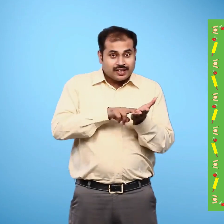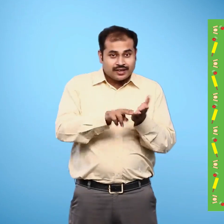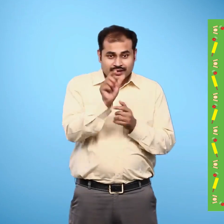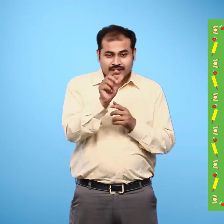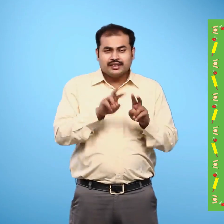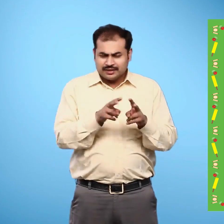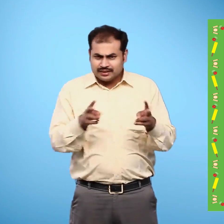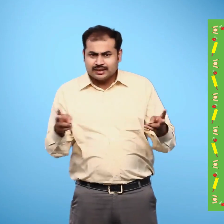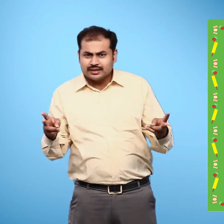erasers,